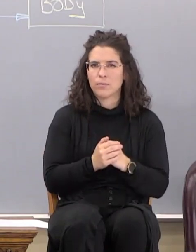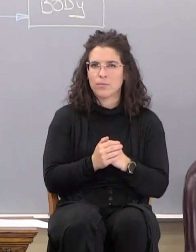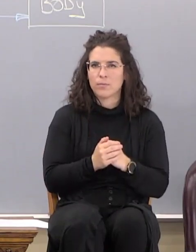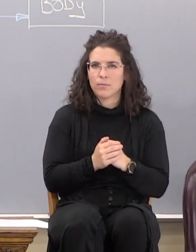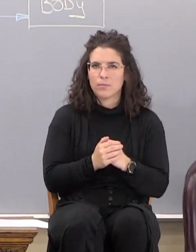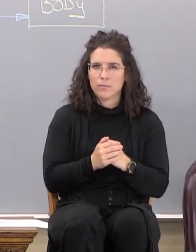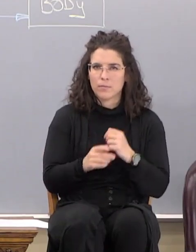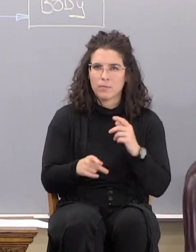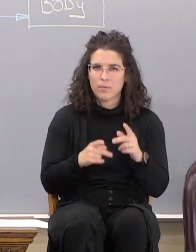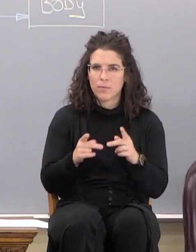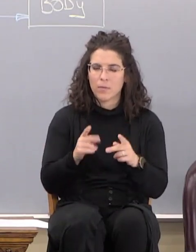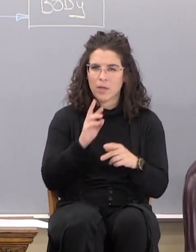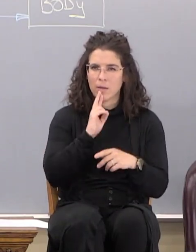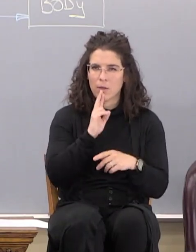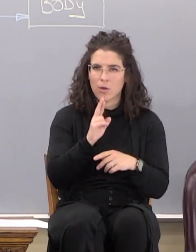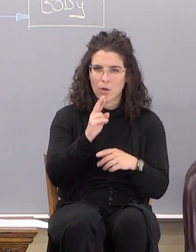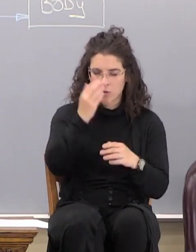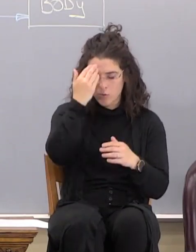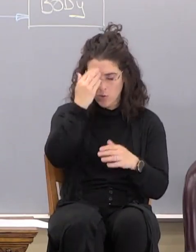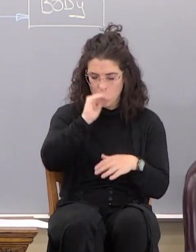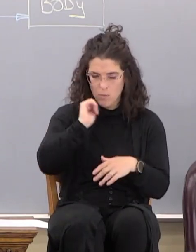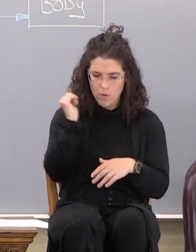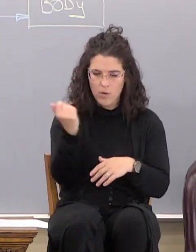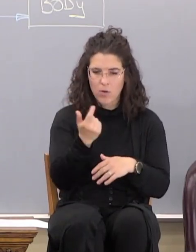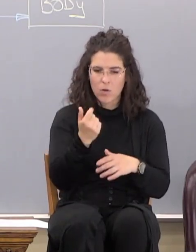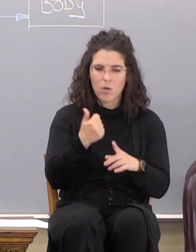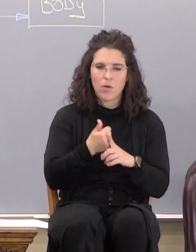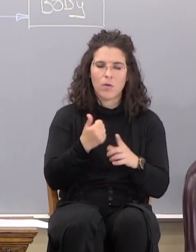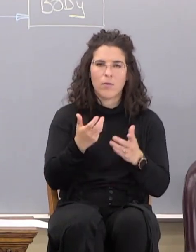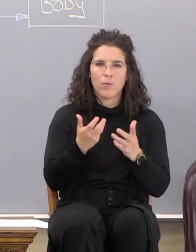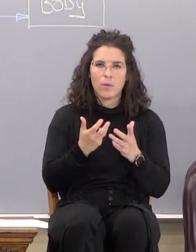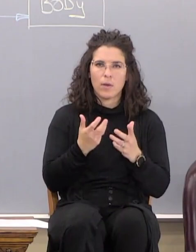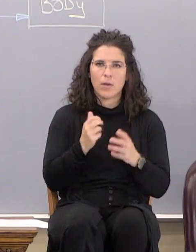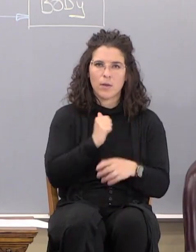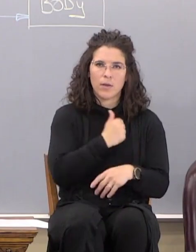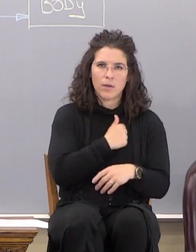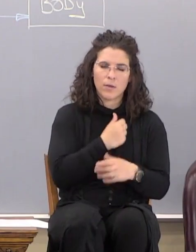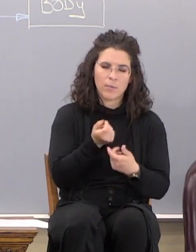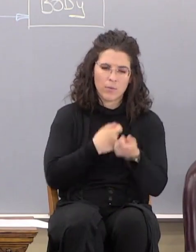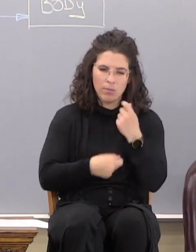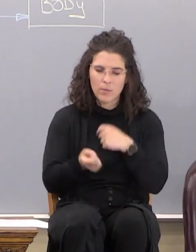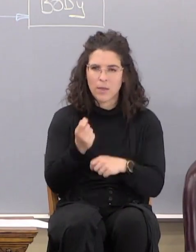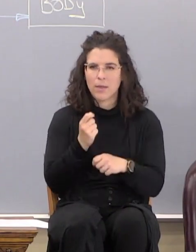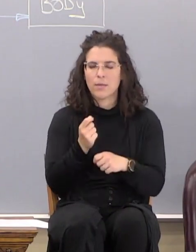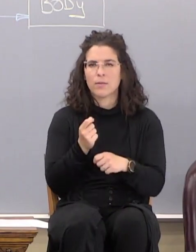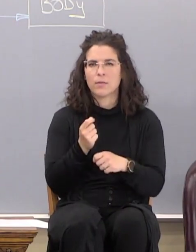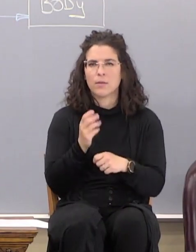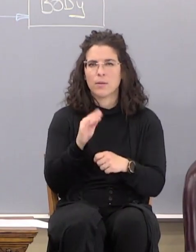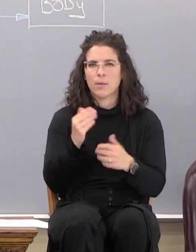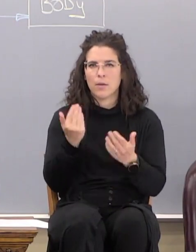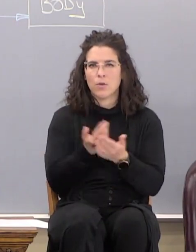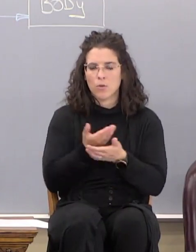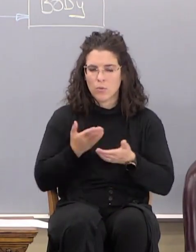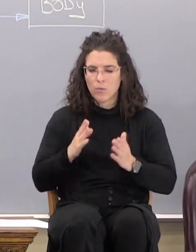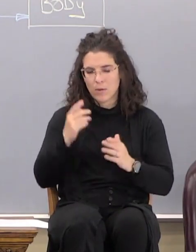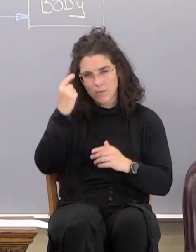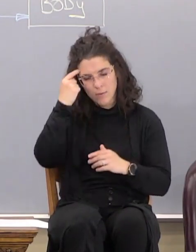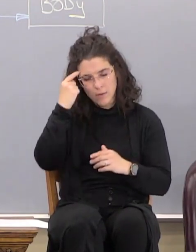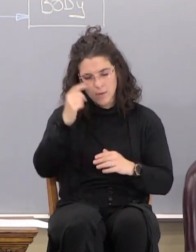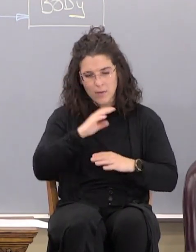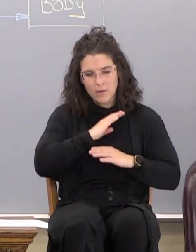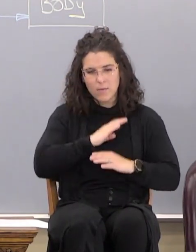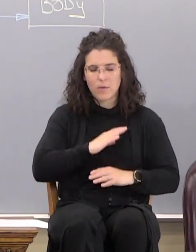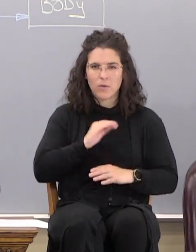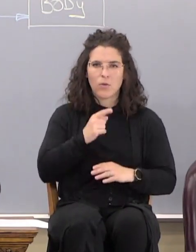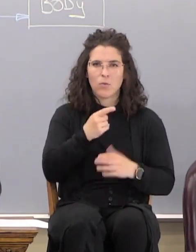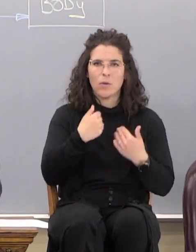those whose know-it-all, self-sufficient attitude has been replaced by a new way of thinking, the sufficiency that you